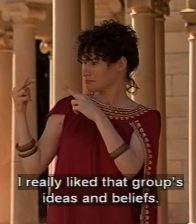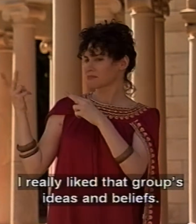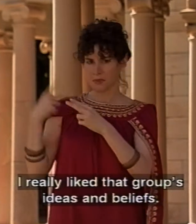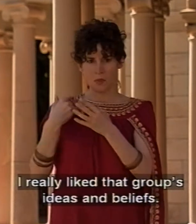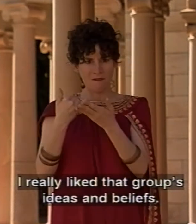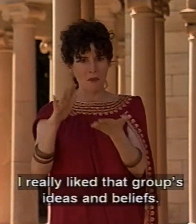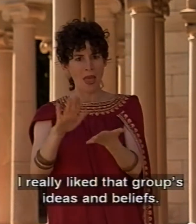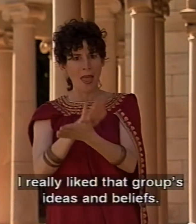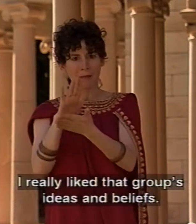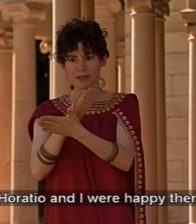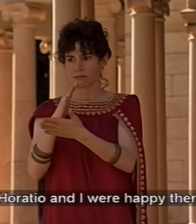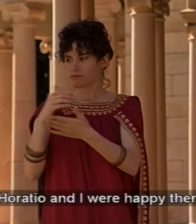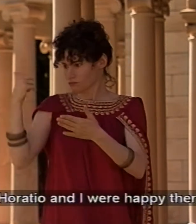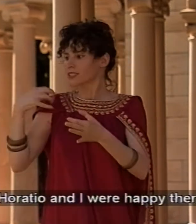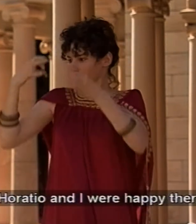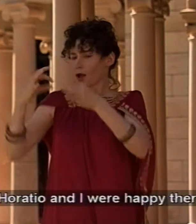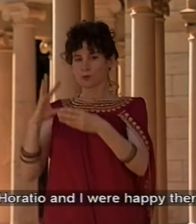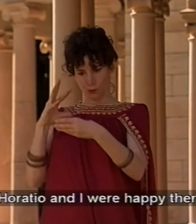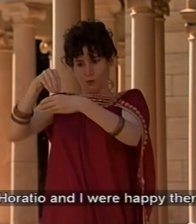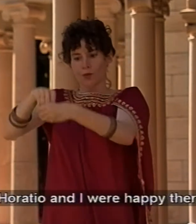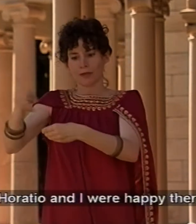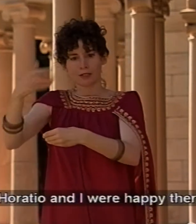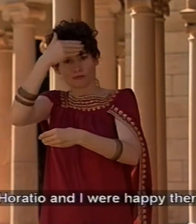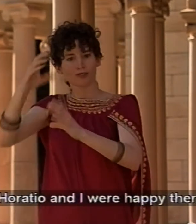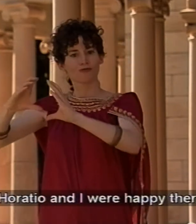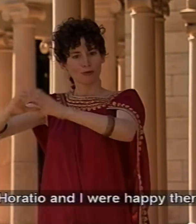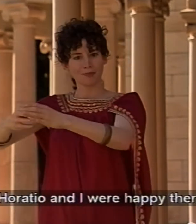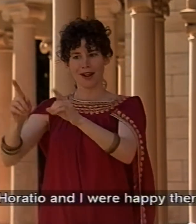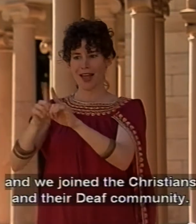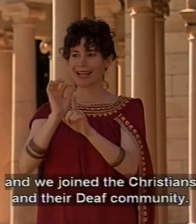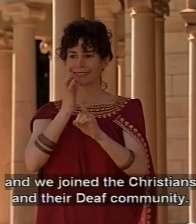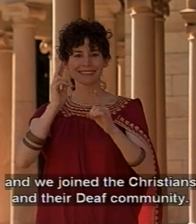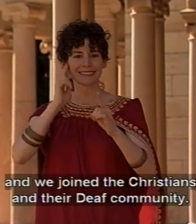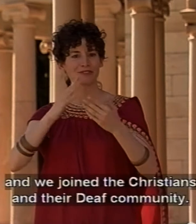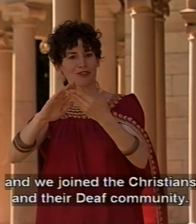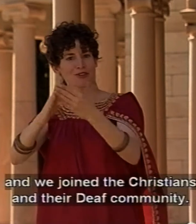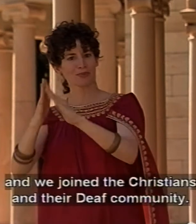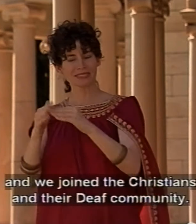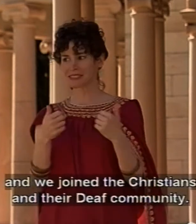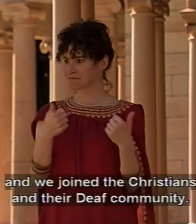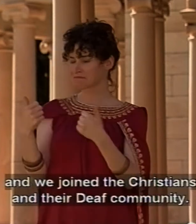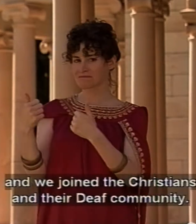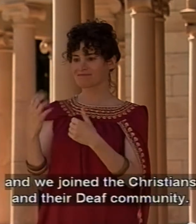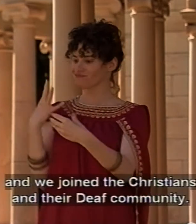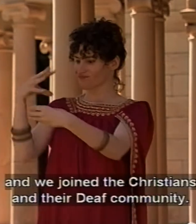beliefs. Horatio and I agreed we were very happy there and decided to join the Christian group and their little deaf